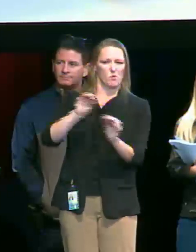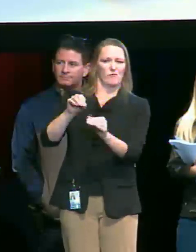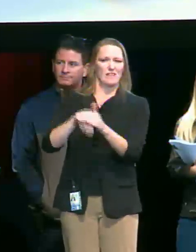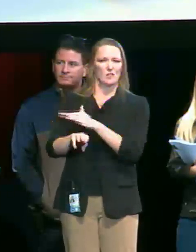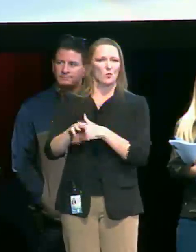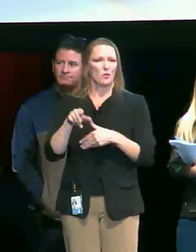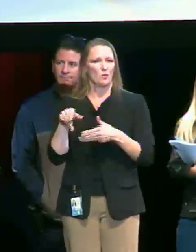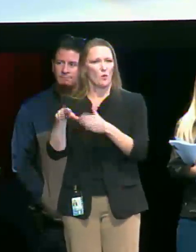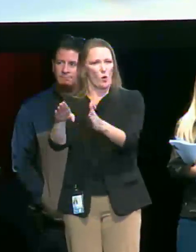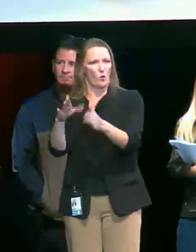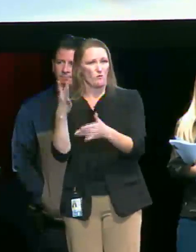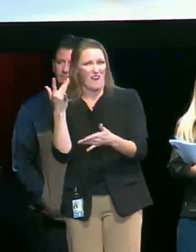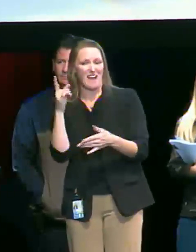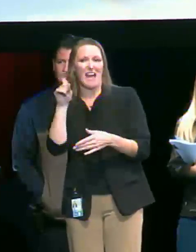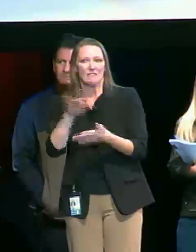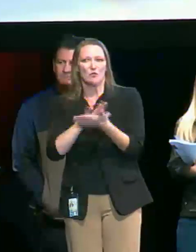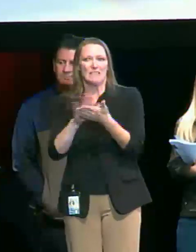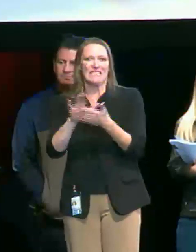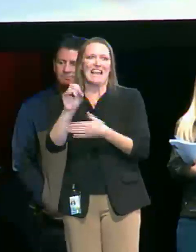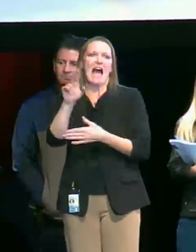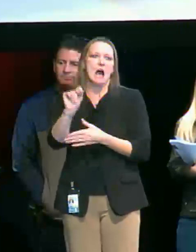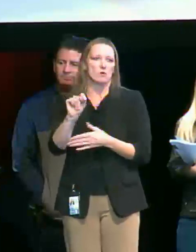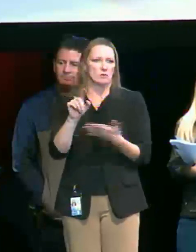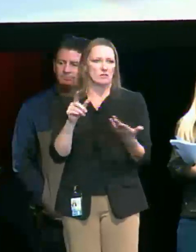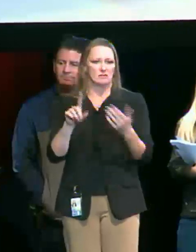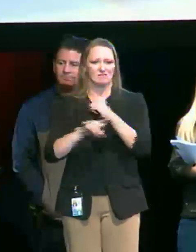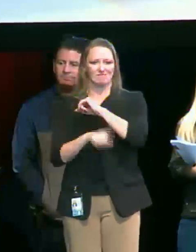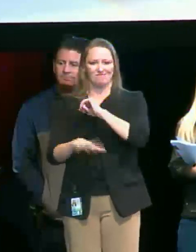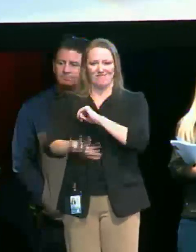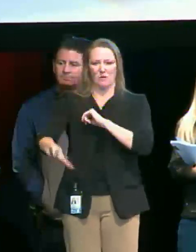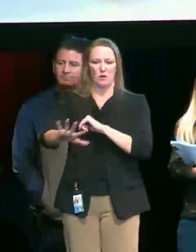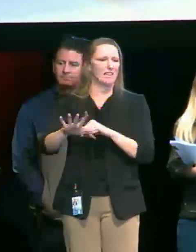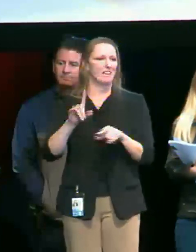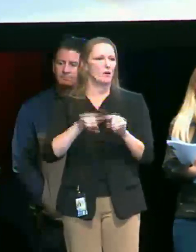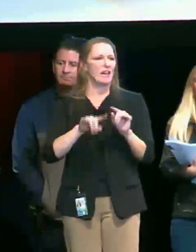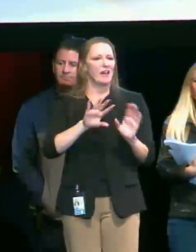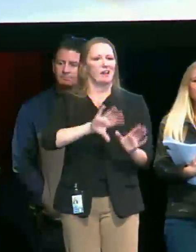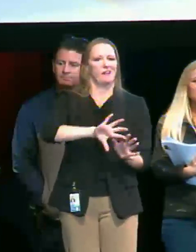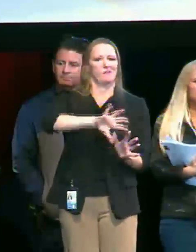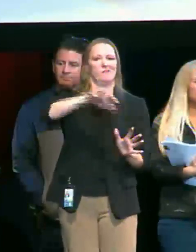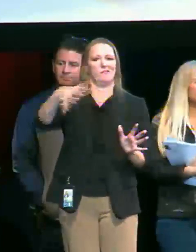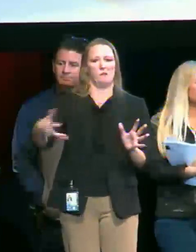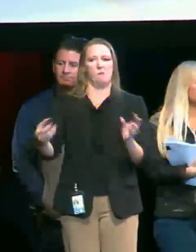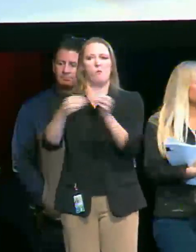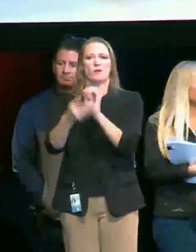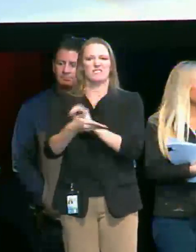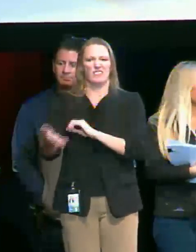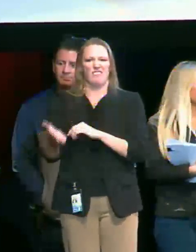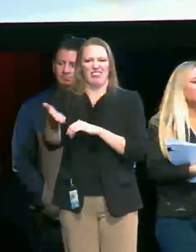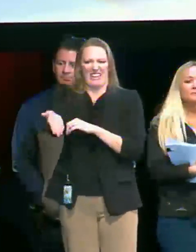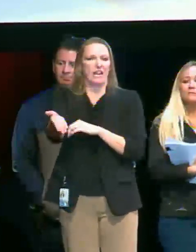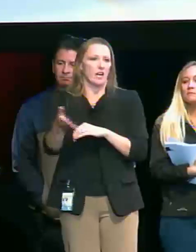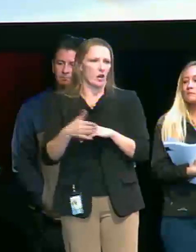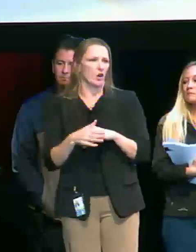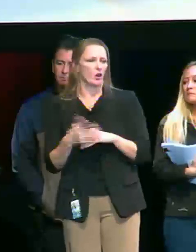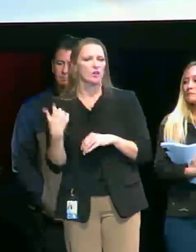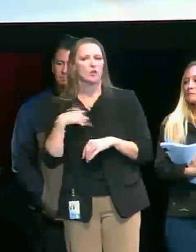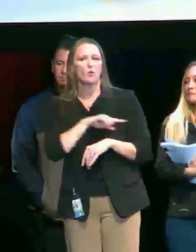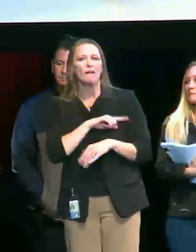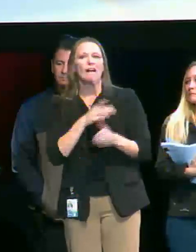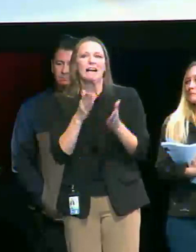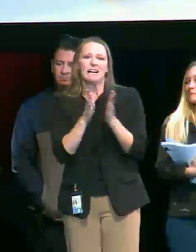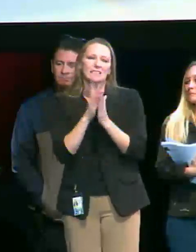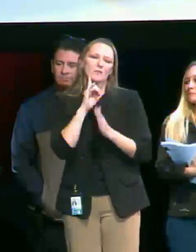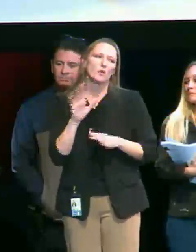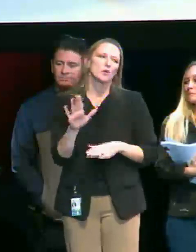debris basins cleaned out. And we can't have anything else on those roadways until we get that done. So we're going to ask for some